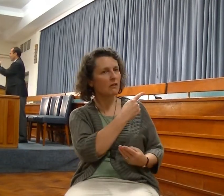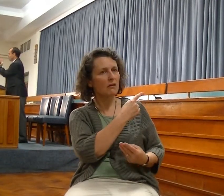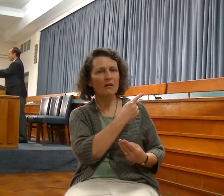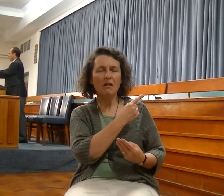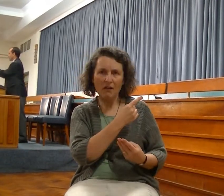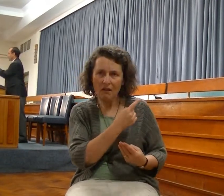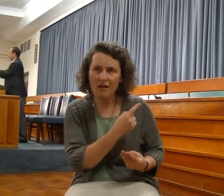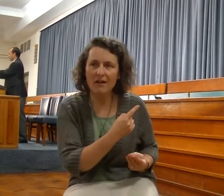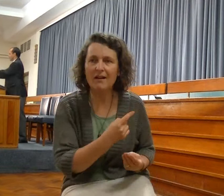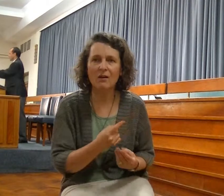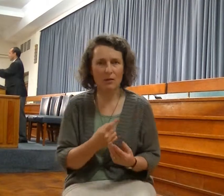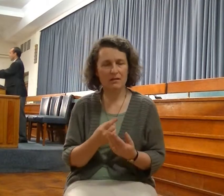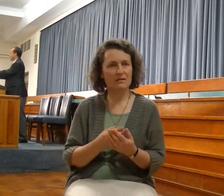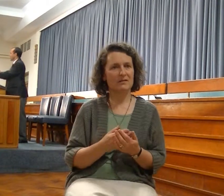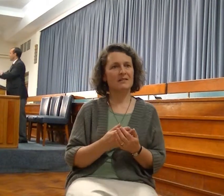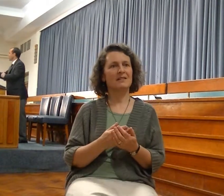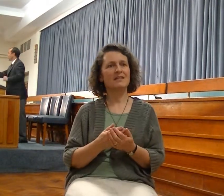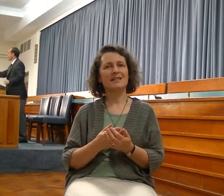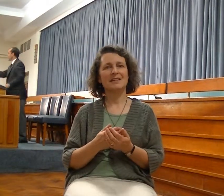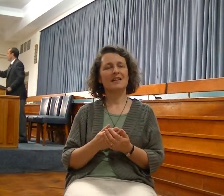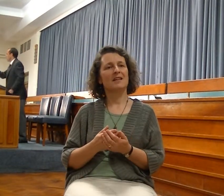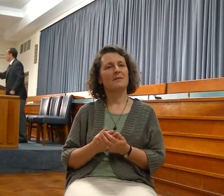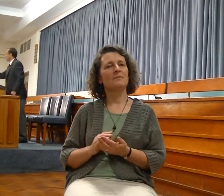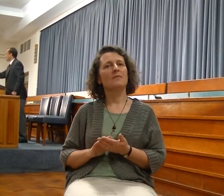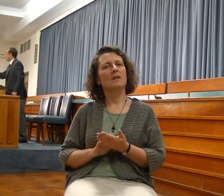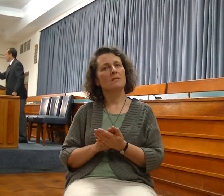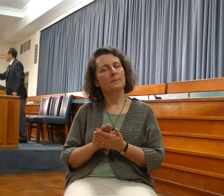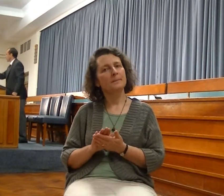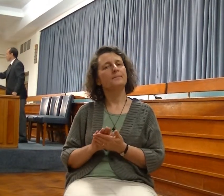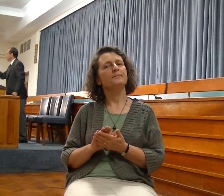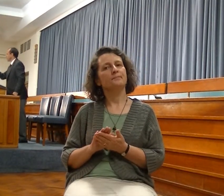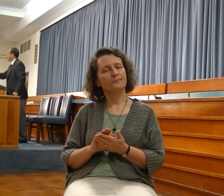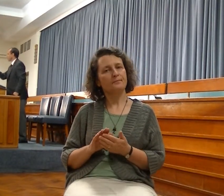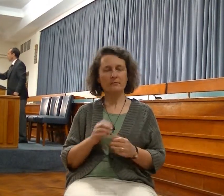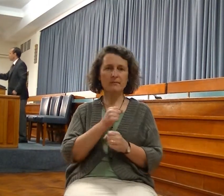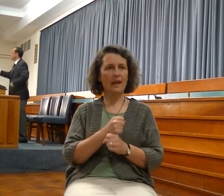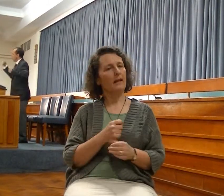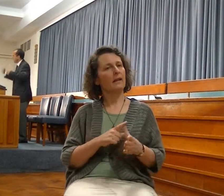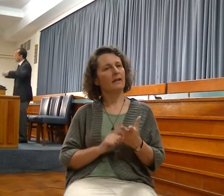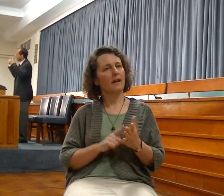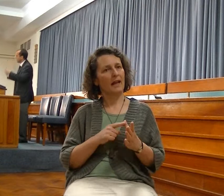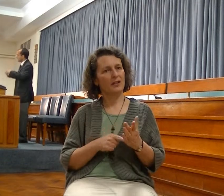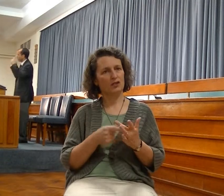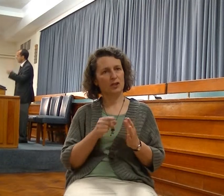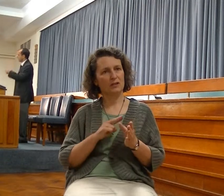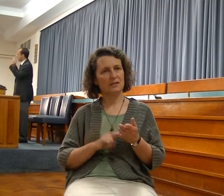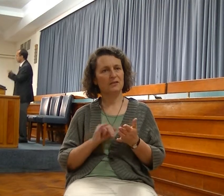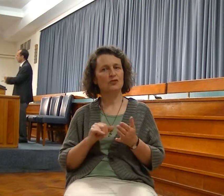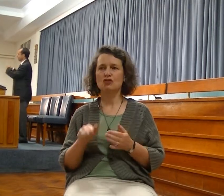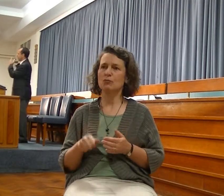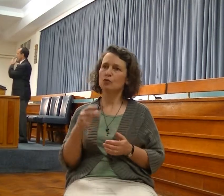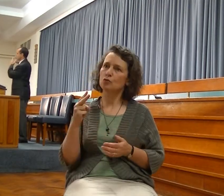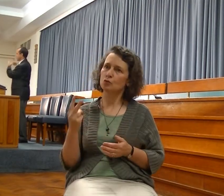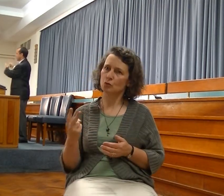alone, he was alone on that cross with Christ. So literally, what Paul said in Galatians 2:20,